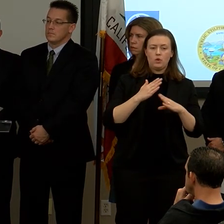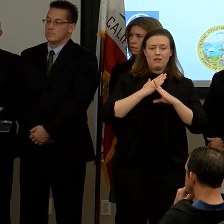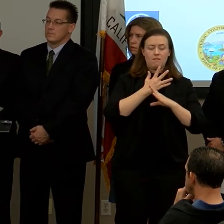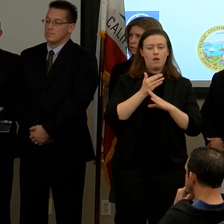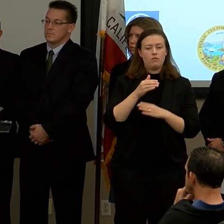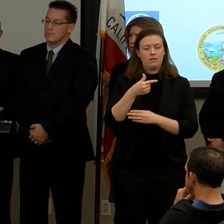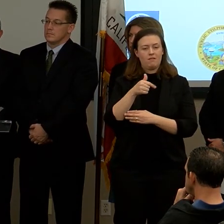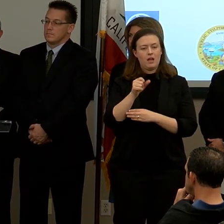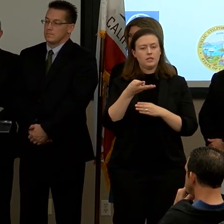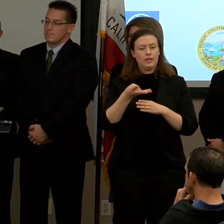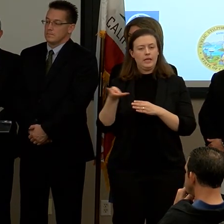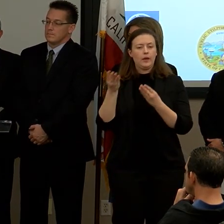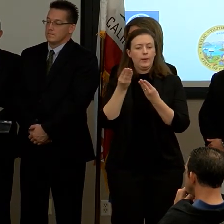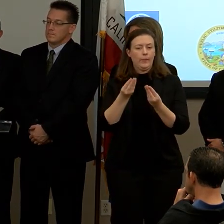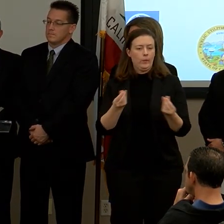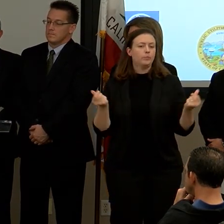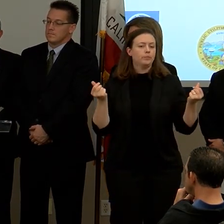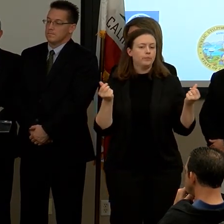gone.